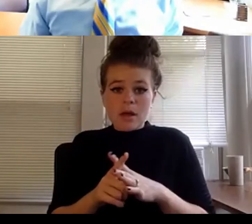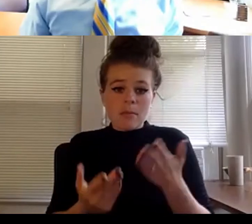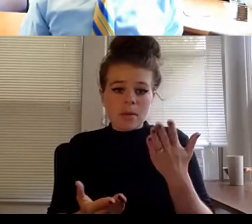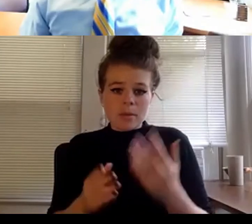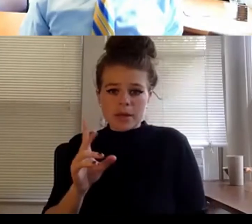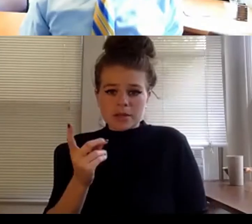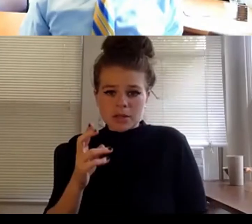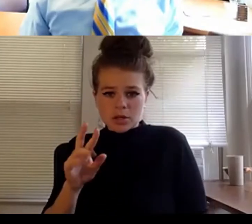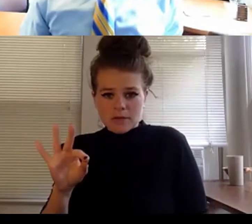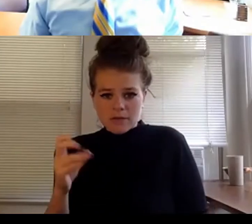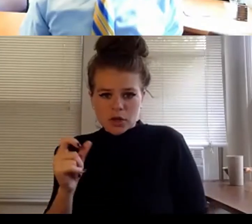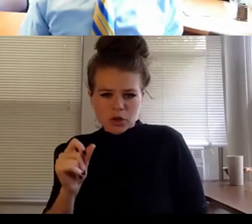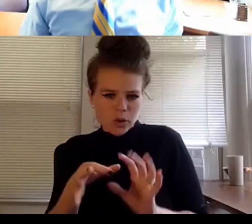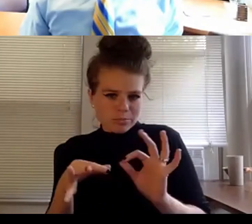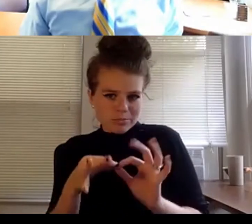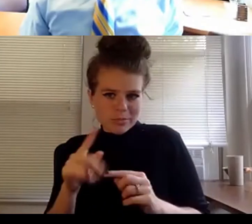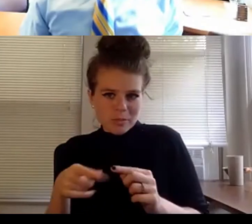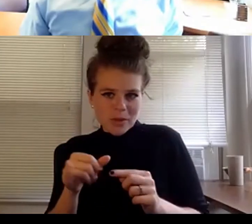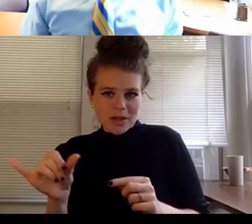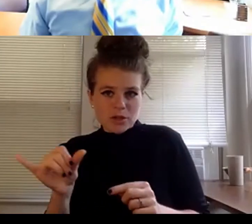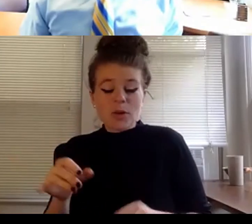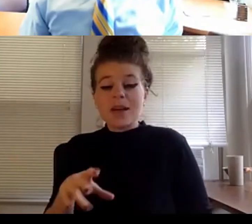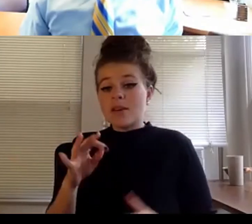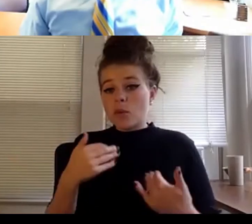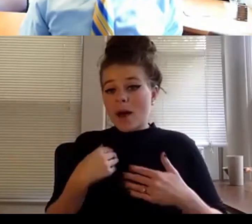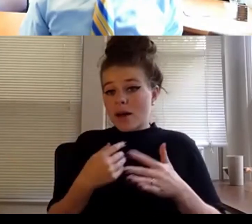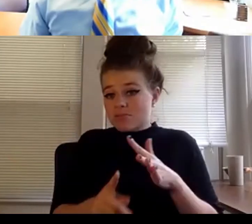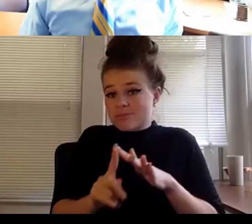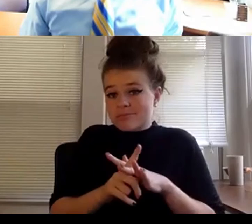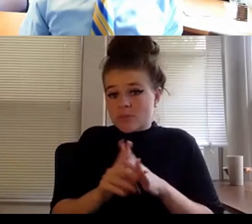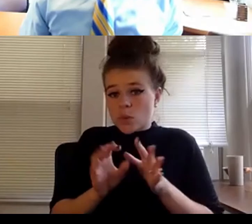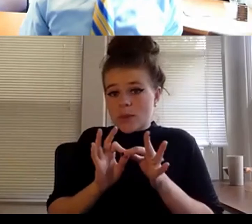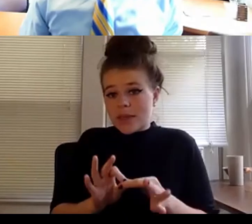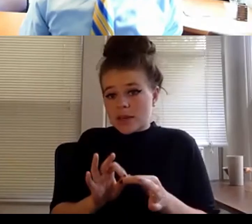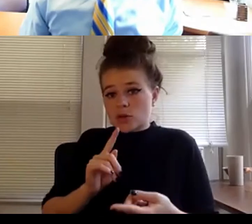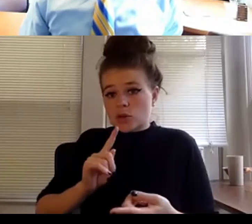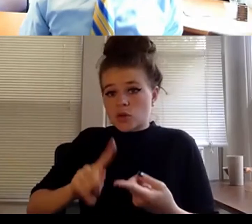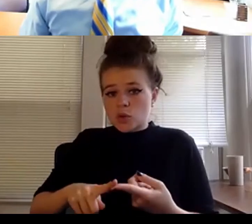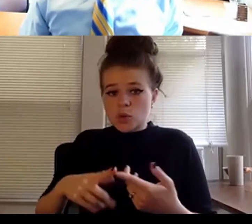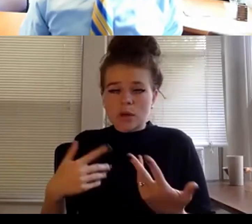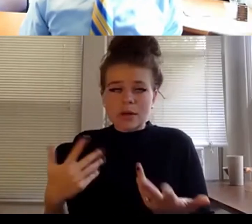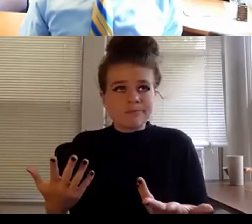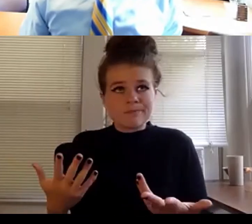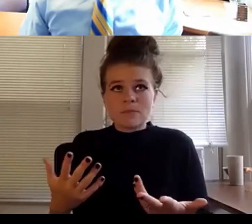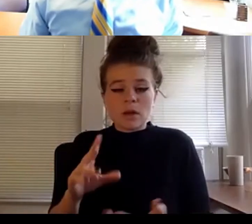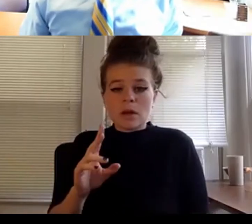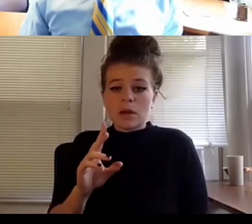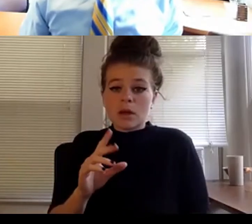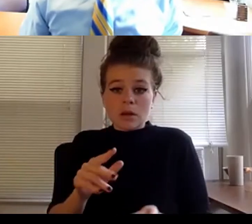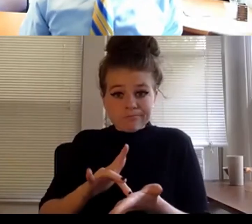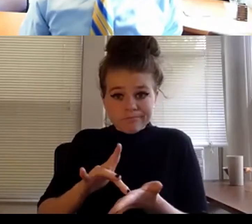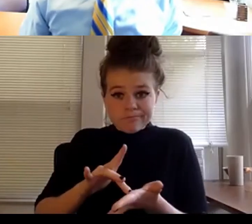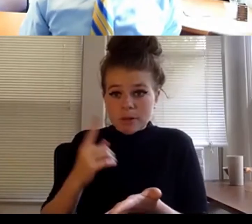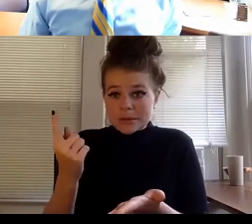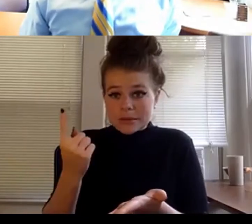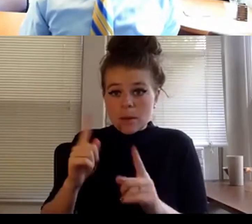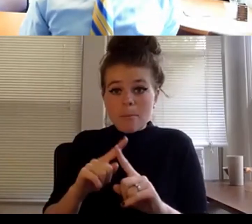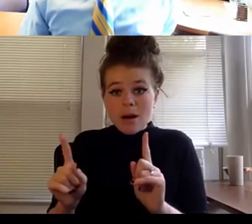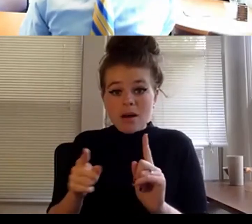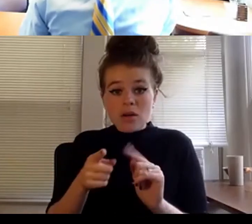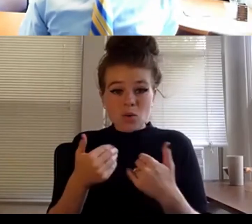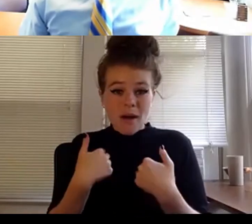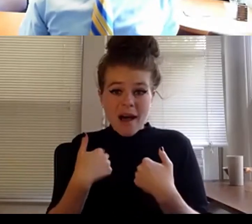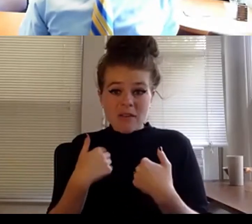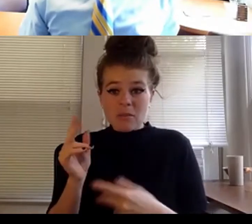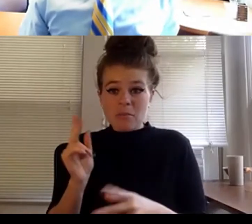can speak to this, you have a complication that may be related to a drug, but you have people that